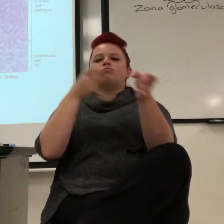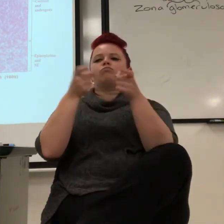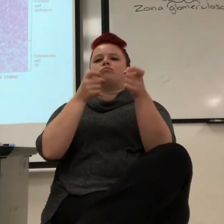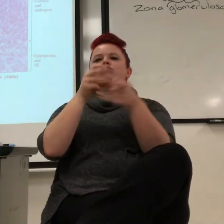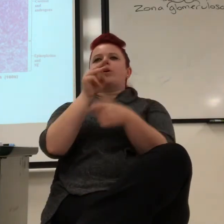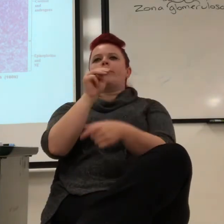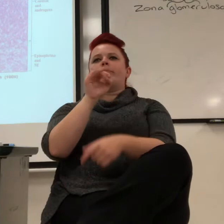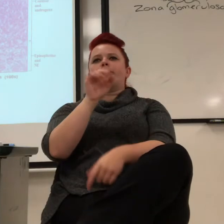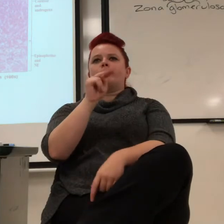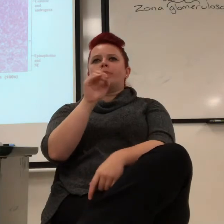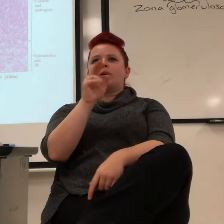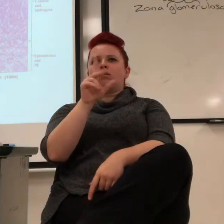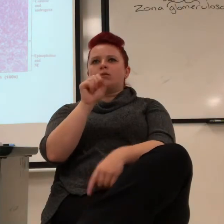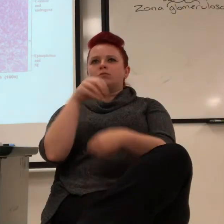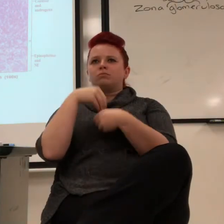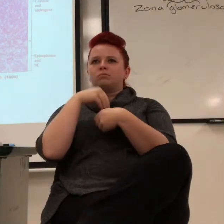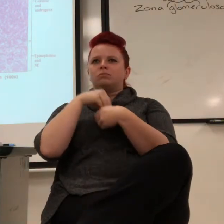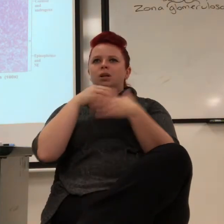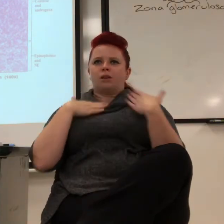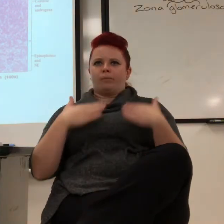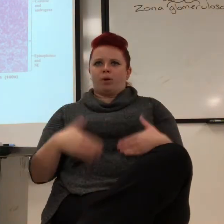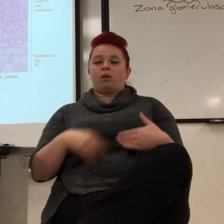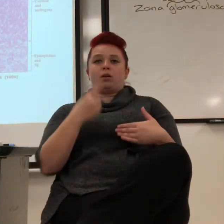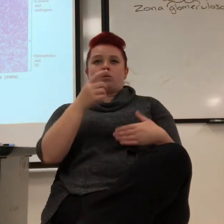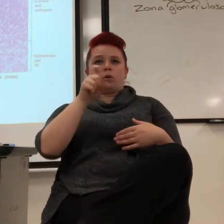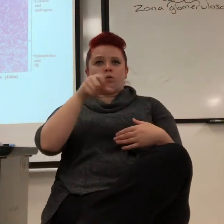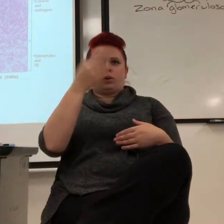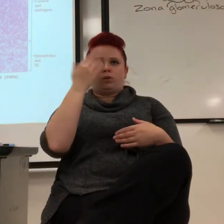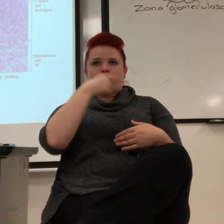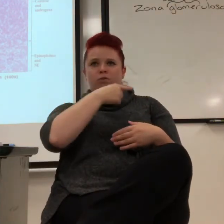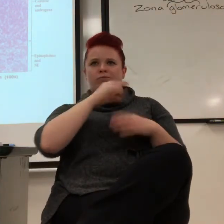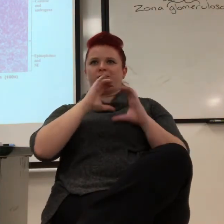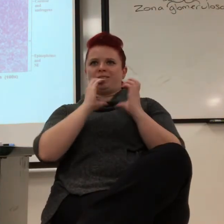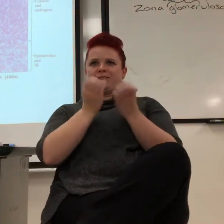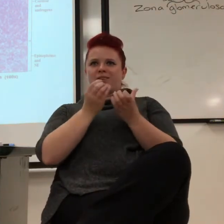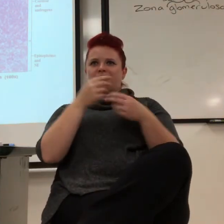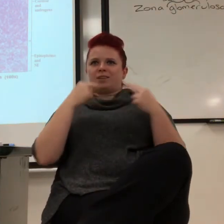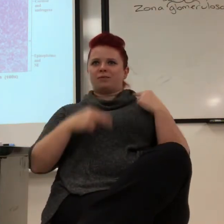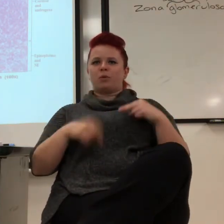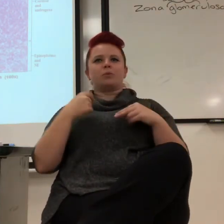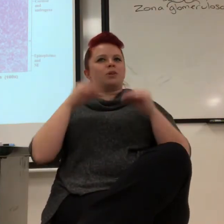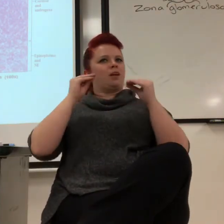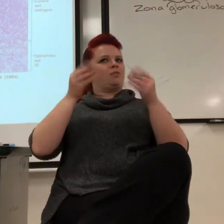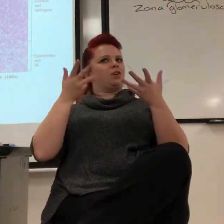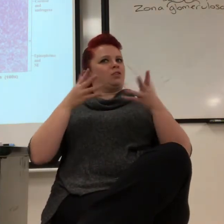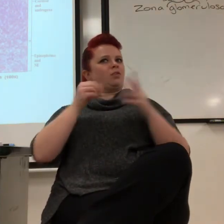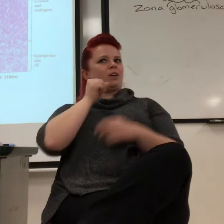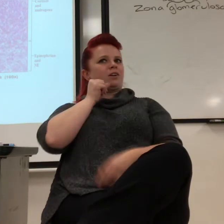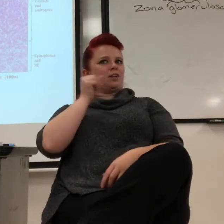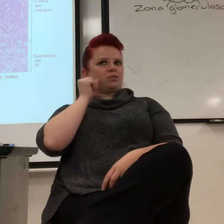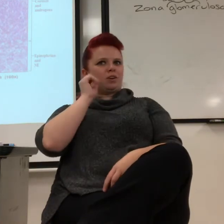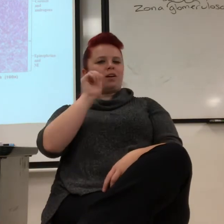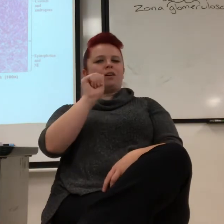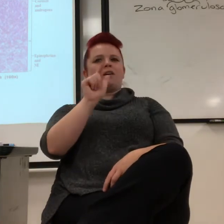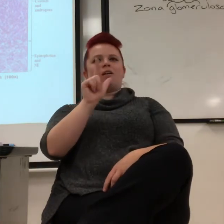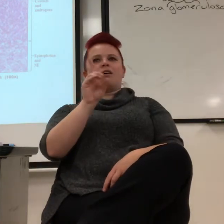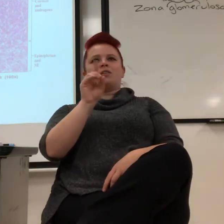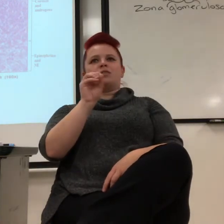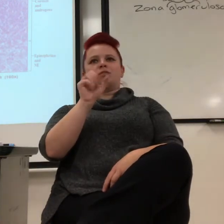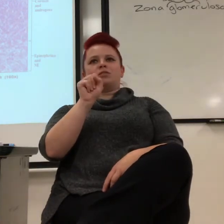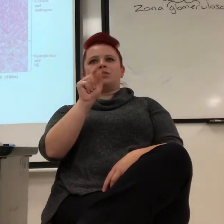got to know of this class of hormones that I already taught yesterday, aldosterone. That's the one you got to